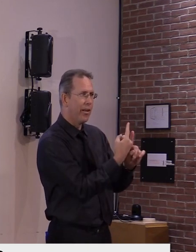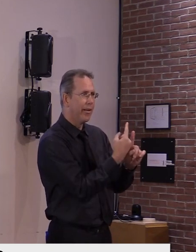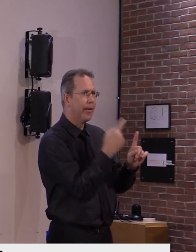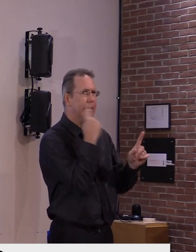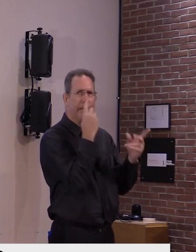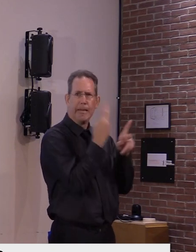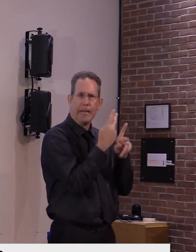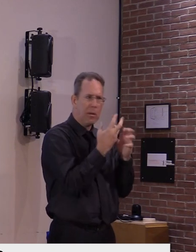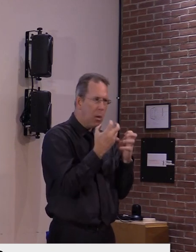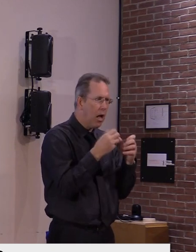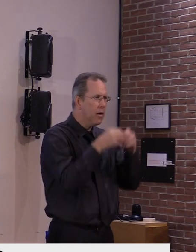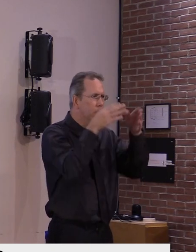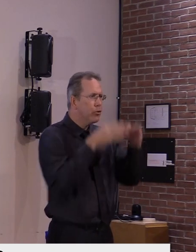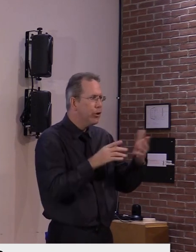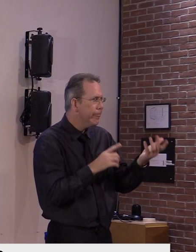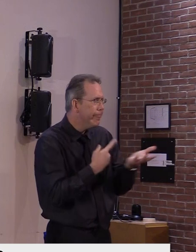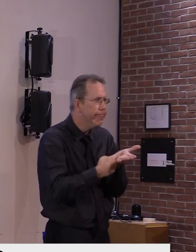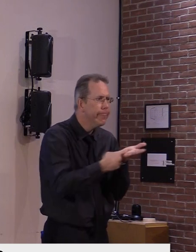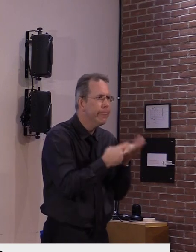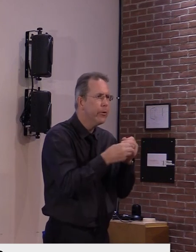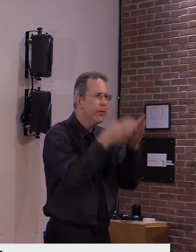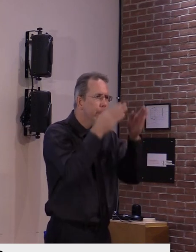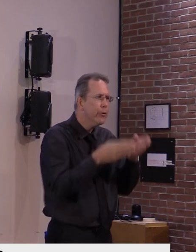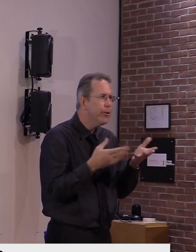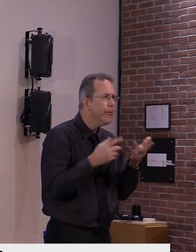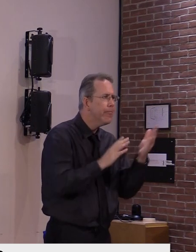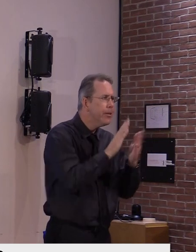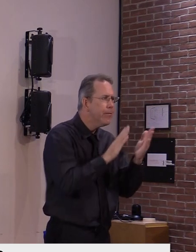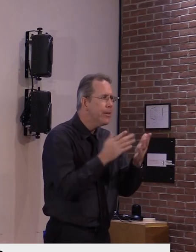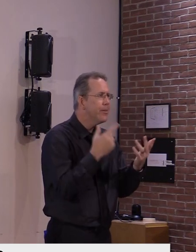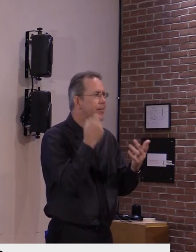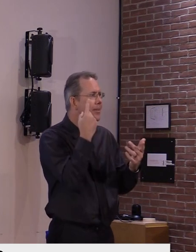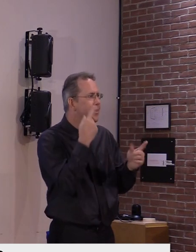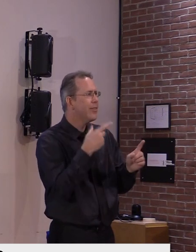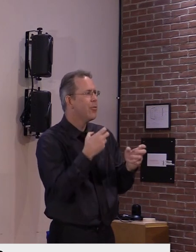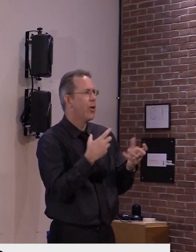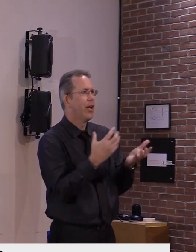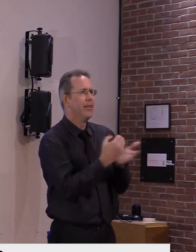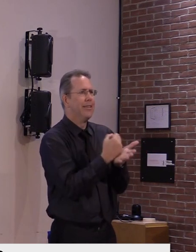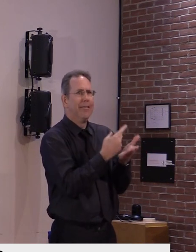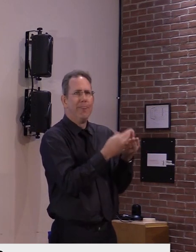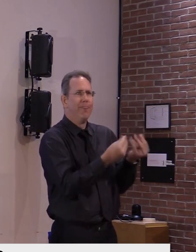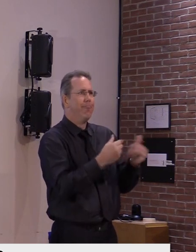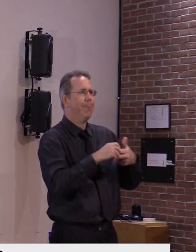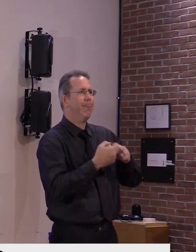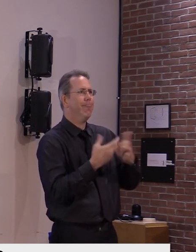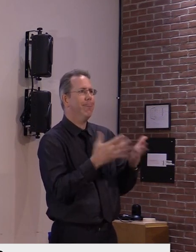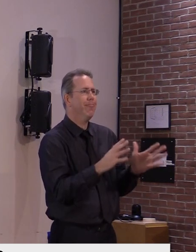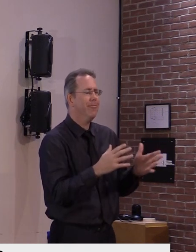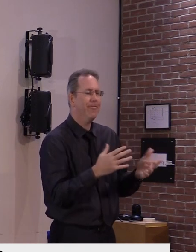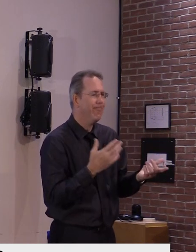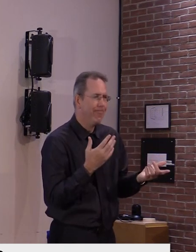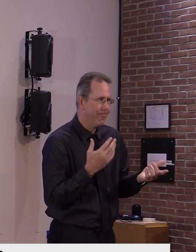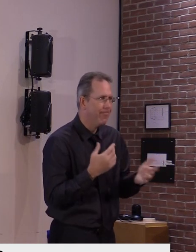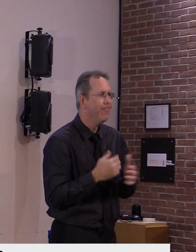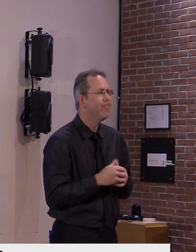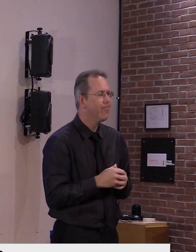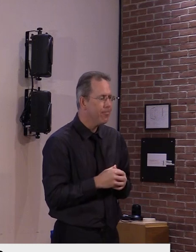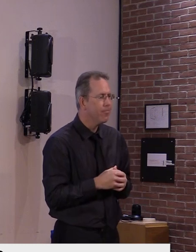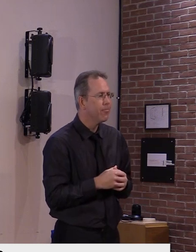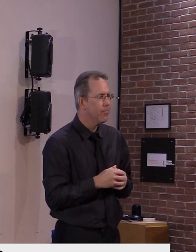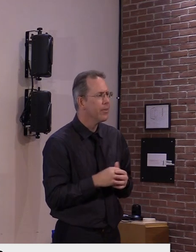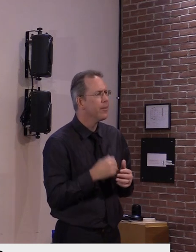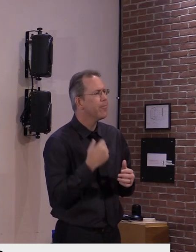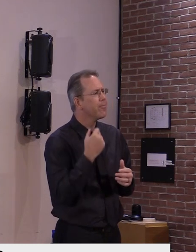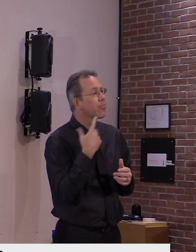the crisis will be solved by March. That's why I promoted the fact that we may want to go to mail-in